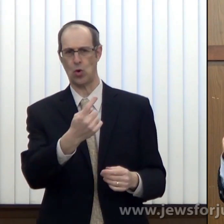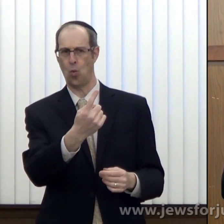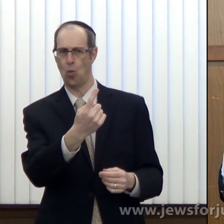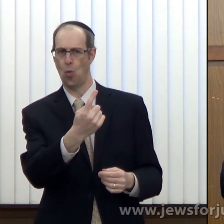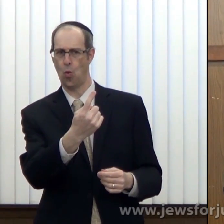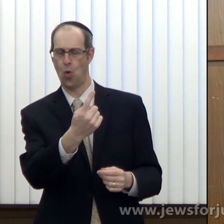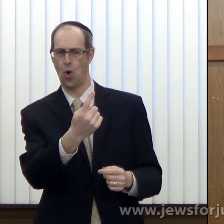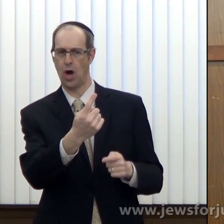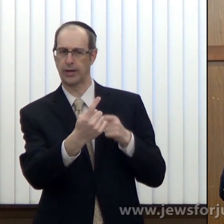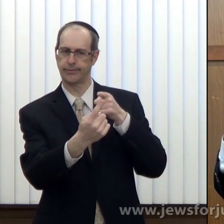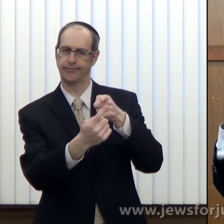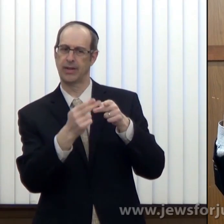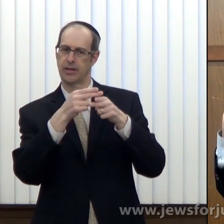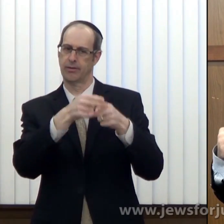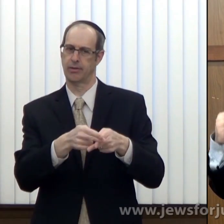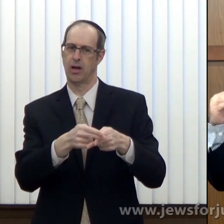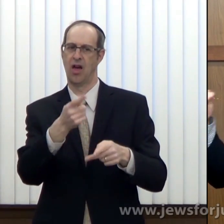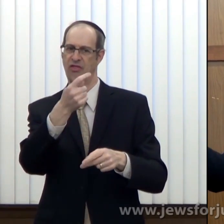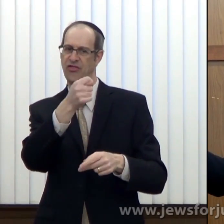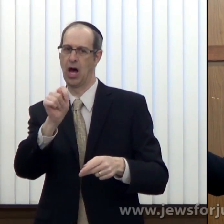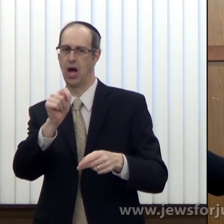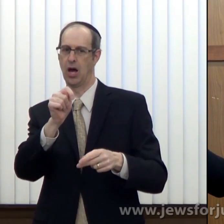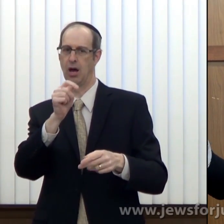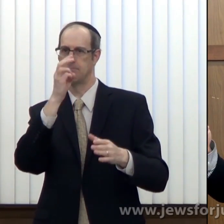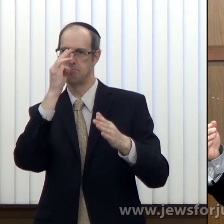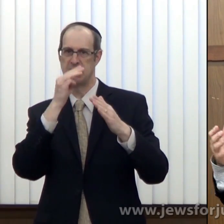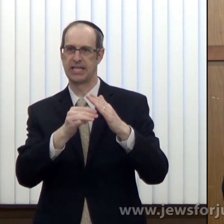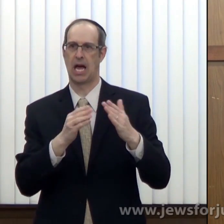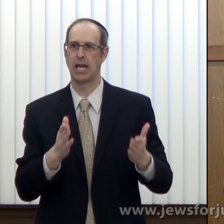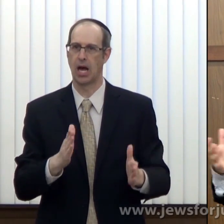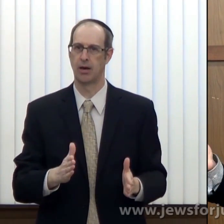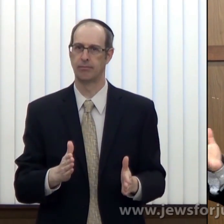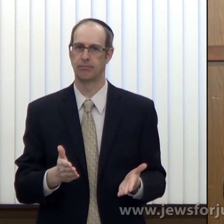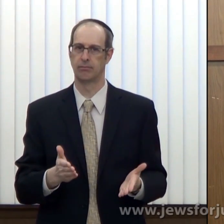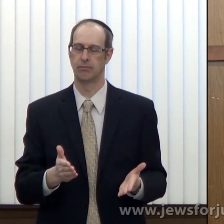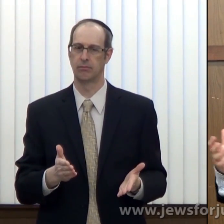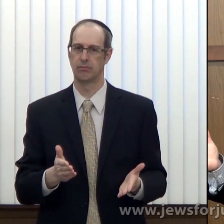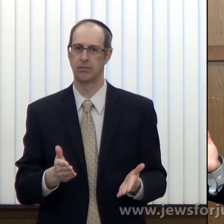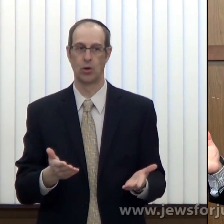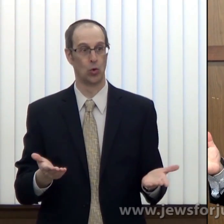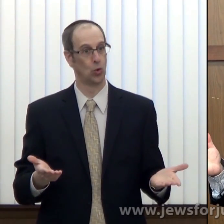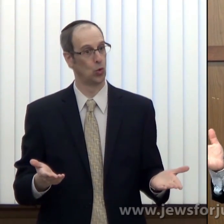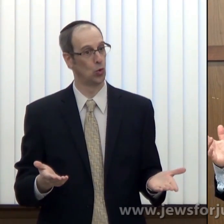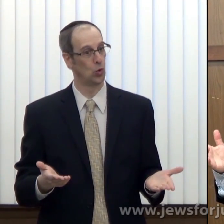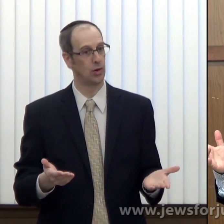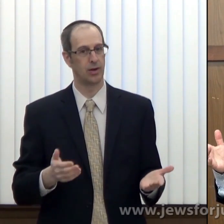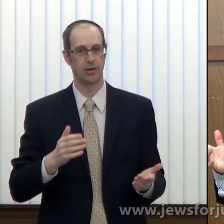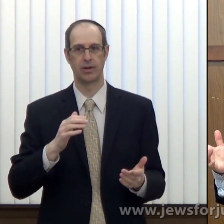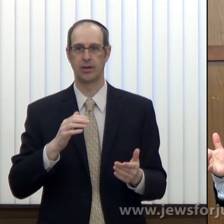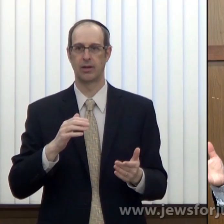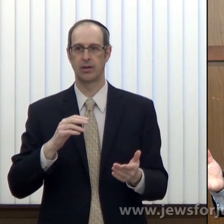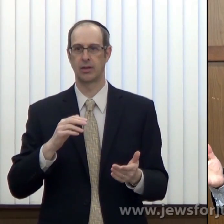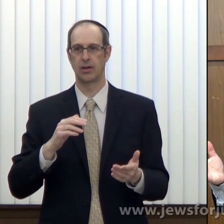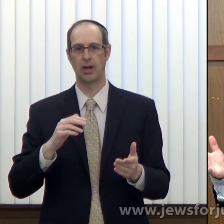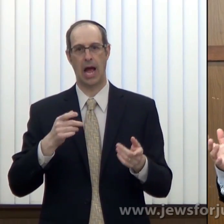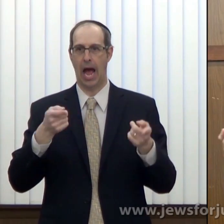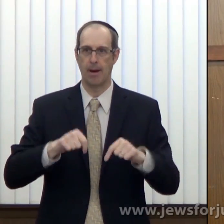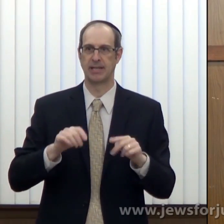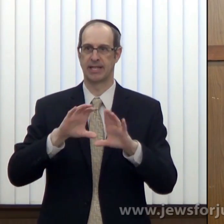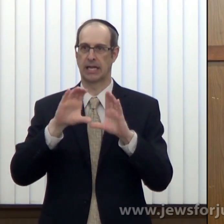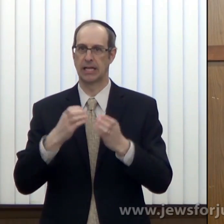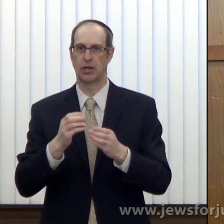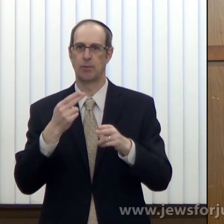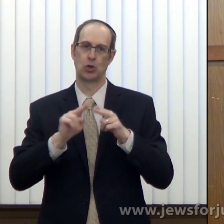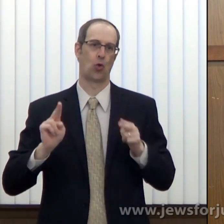that the Bible calls the Messiah. Now that would have made the class tonight much shorter. It would have been a very